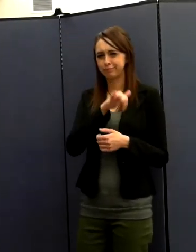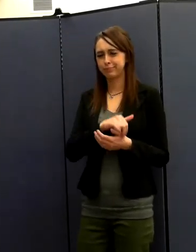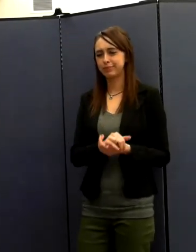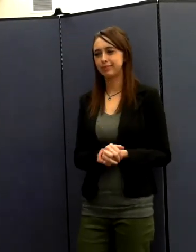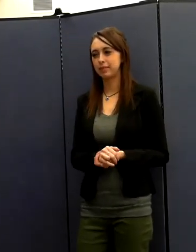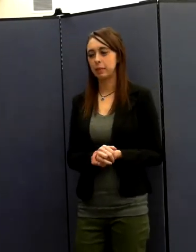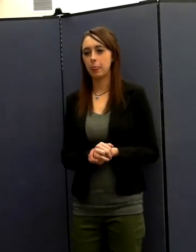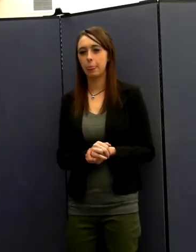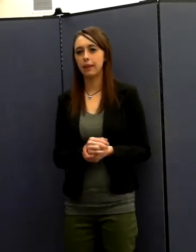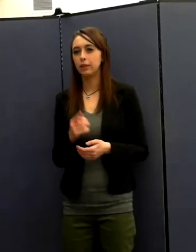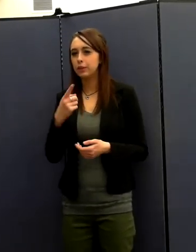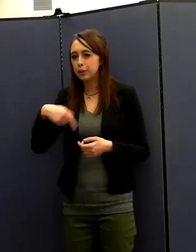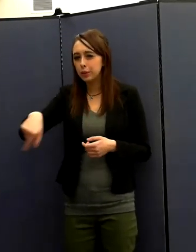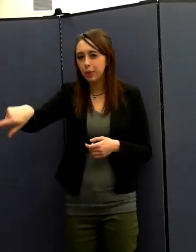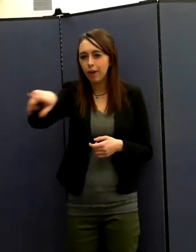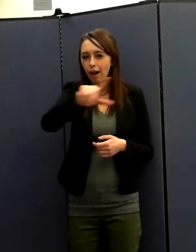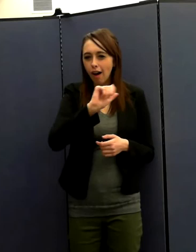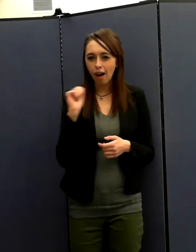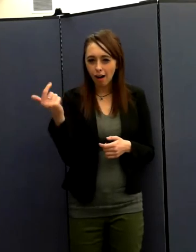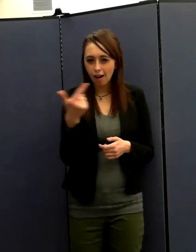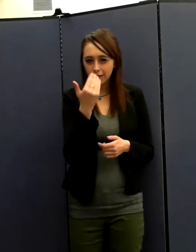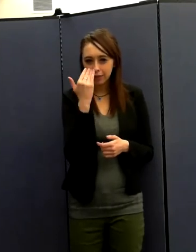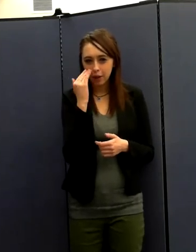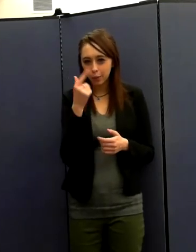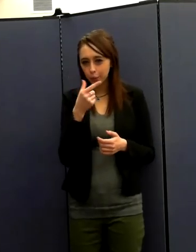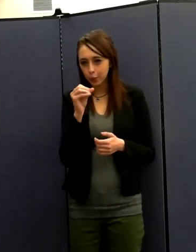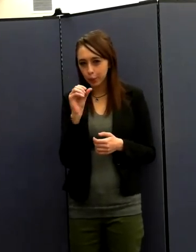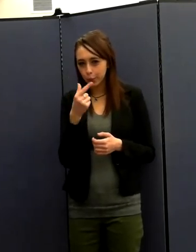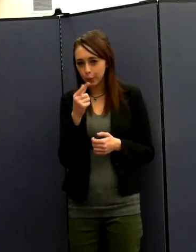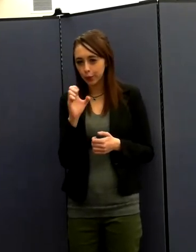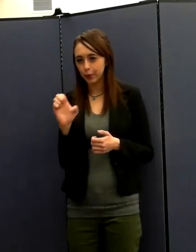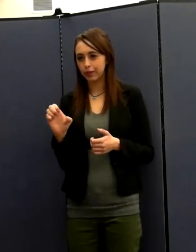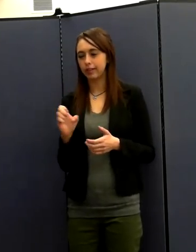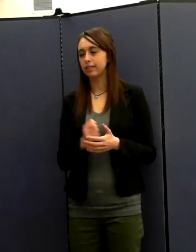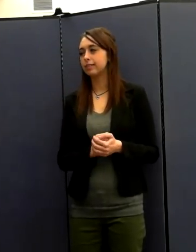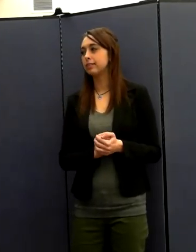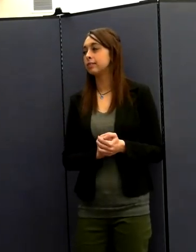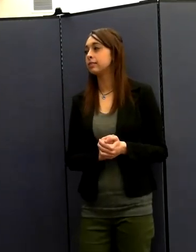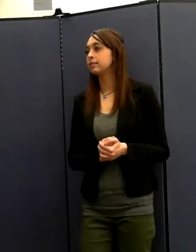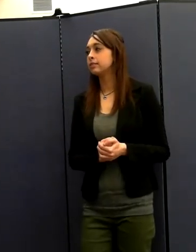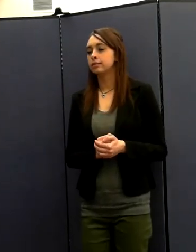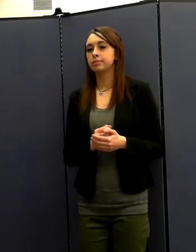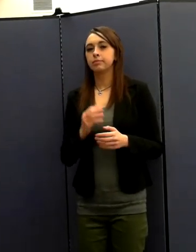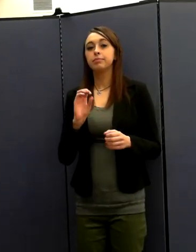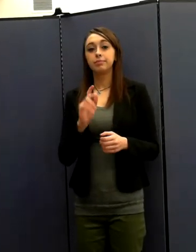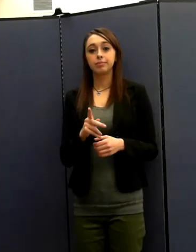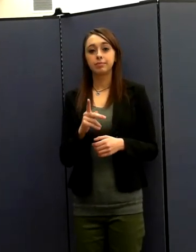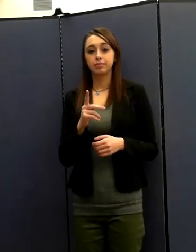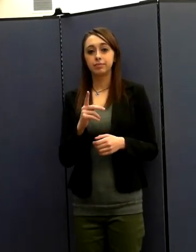You all know what Google is. All right, you guys can all go back to your seats.